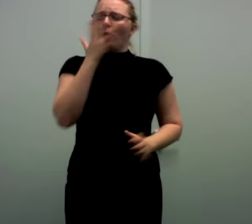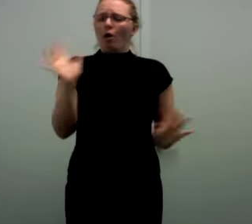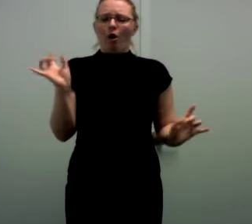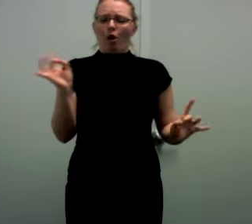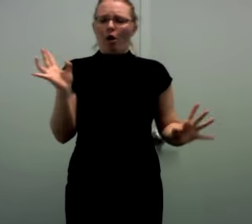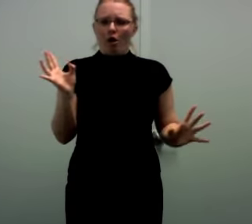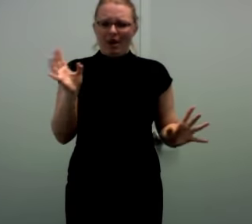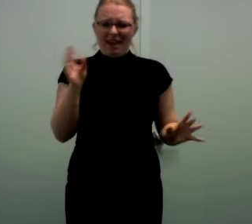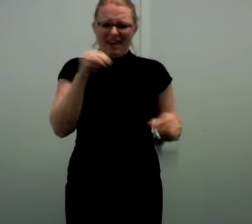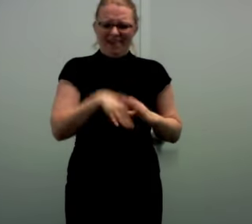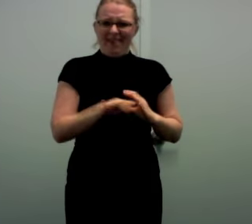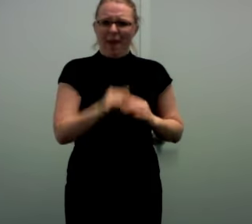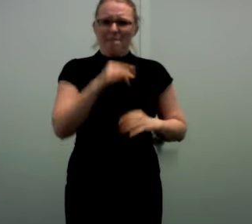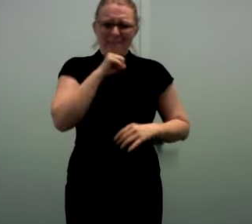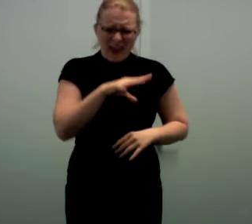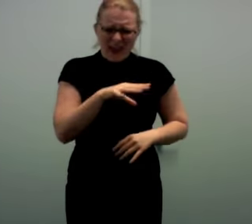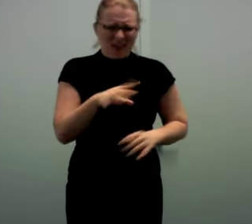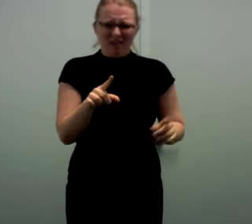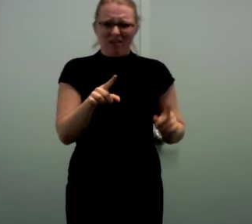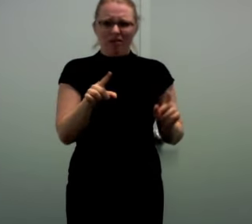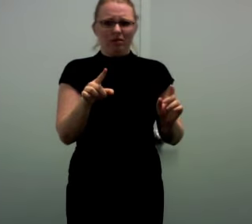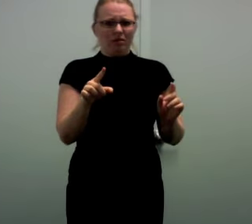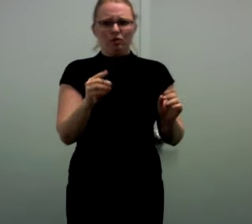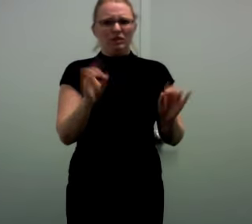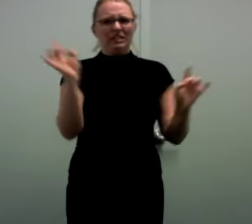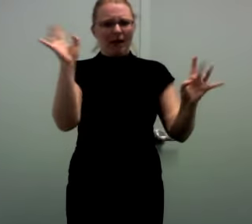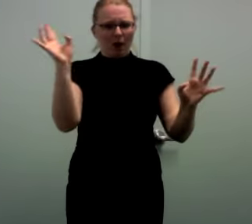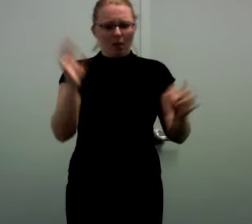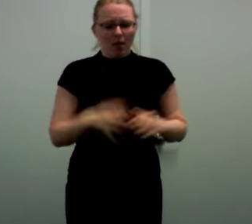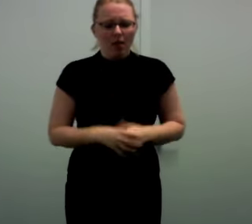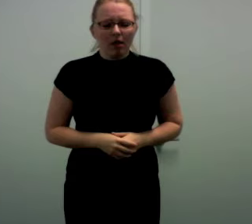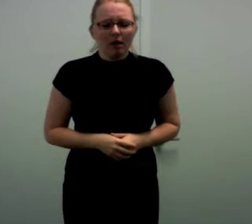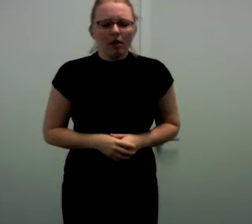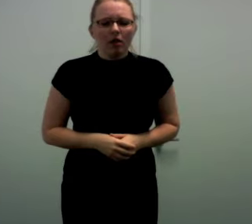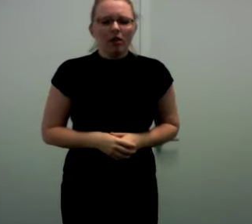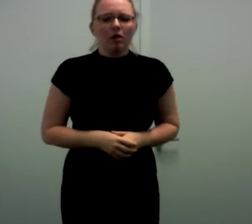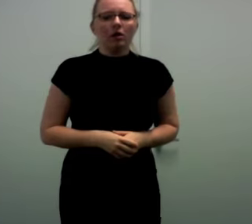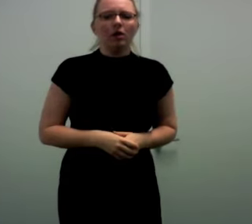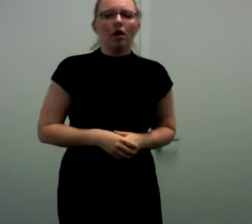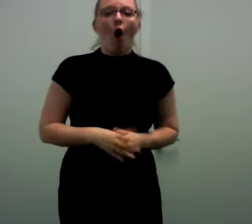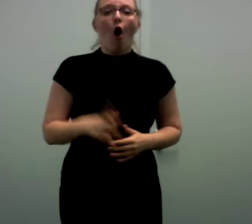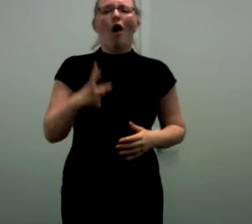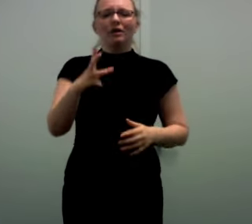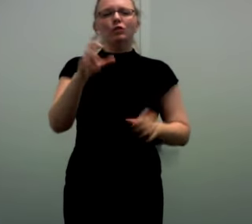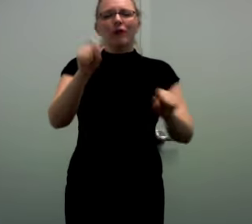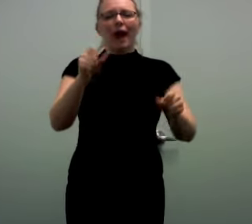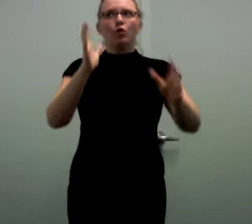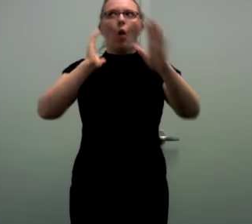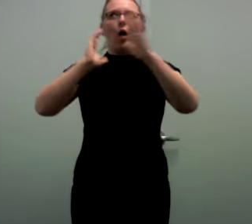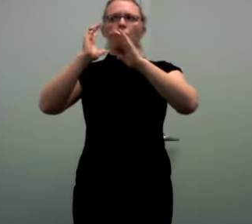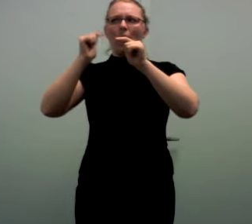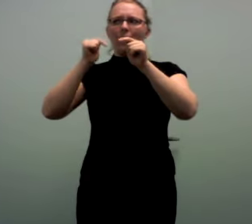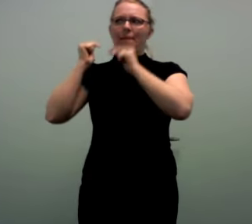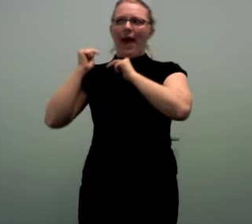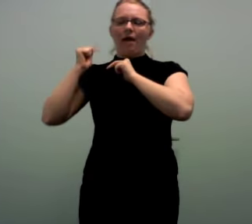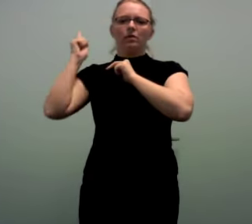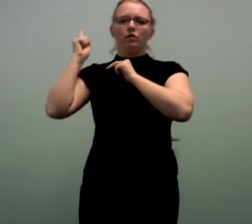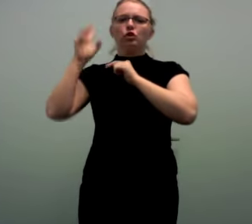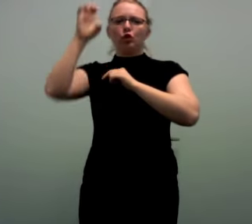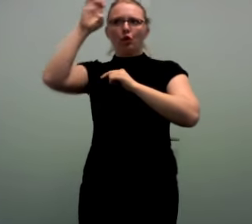difference. There would come all the way back from Europe old sausage that had been rejected and that was moldy